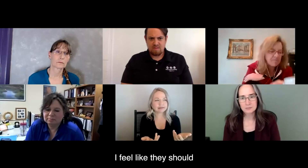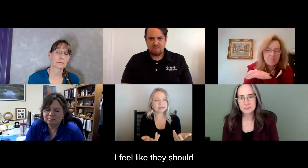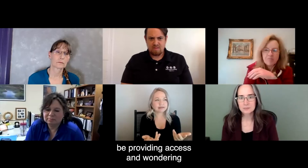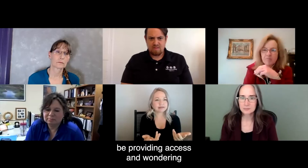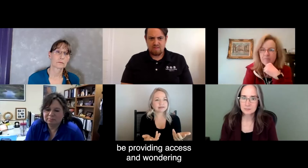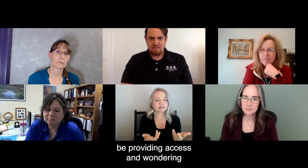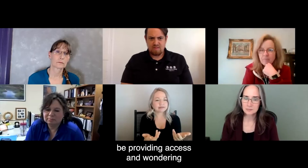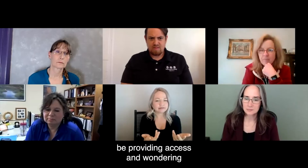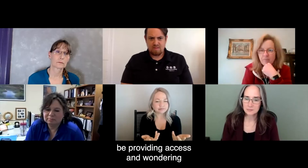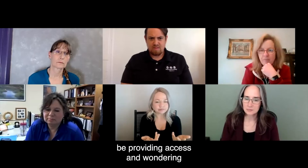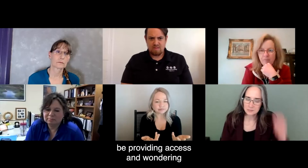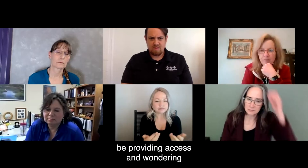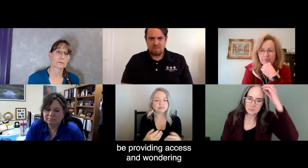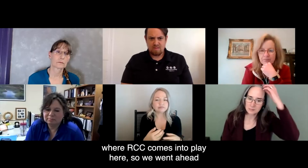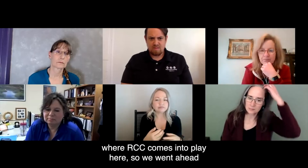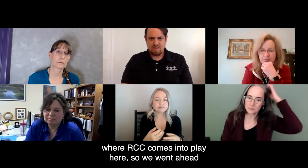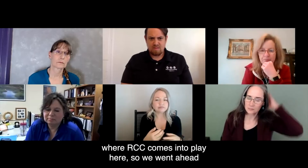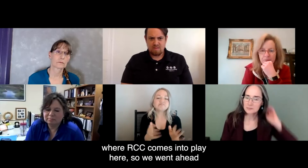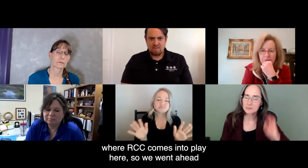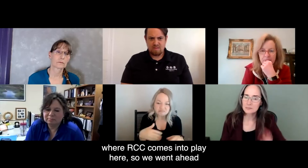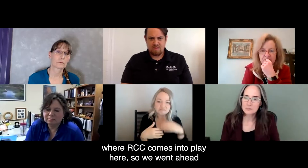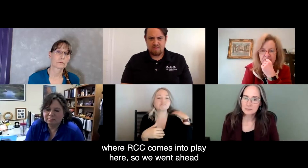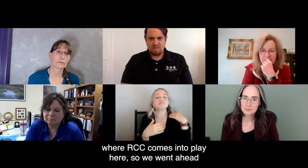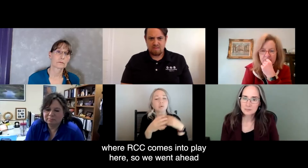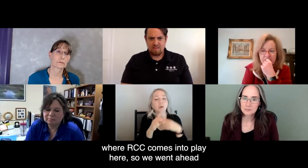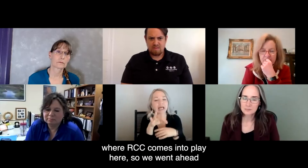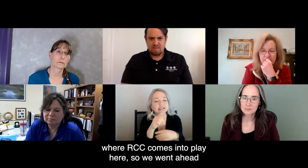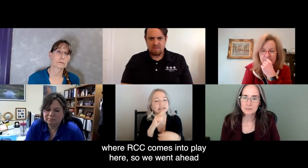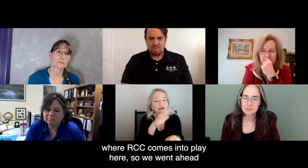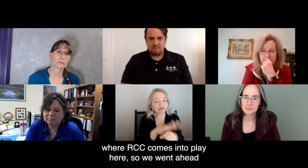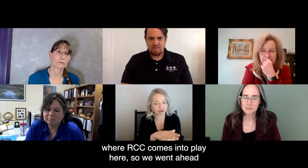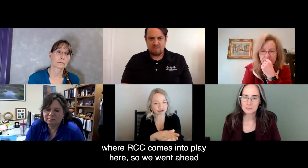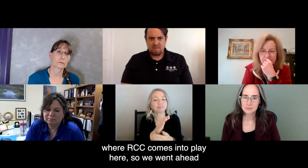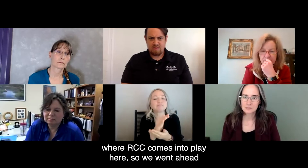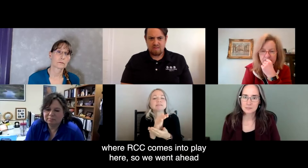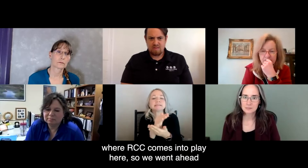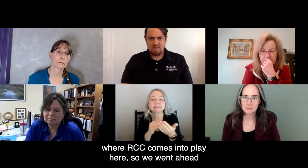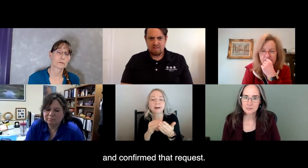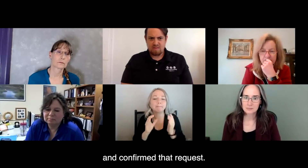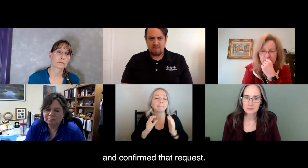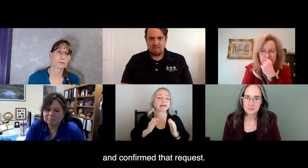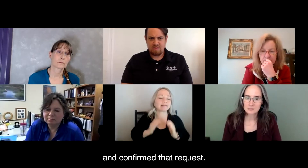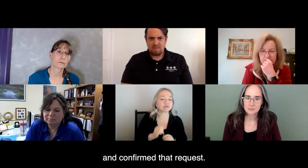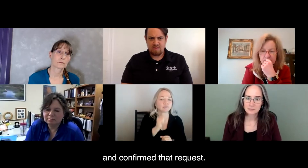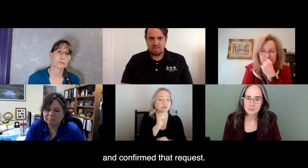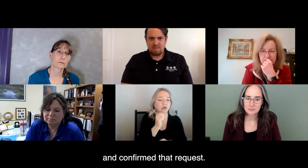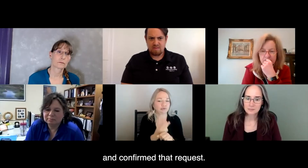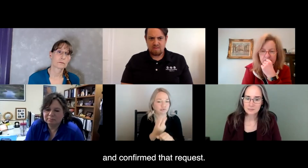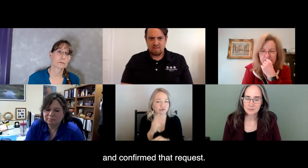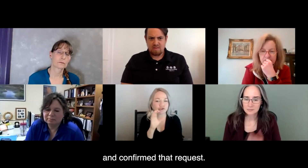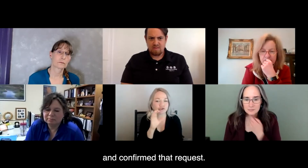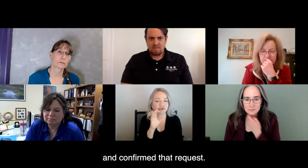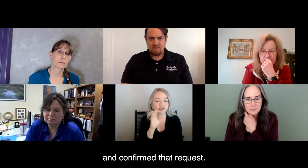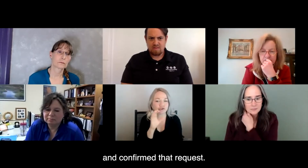they should be providing access. I'm wondering where RCC comes into play here. So we went ahead and confirmed that